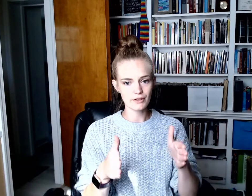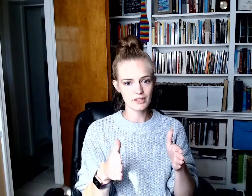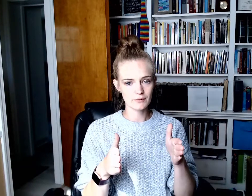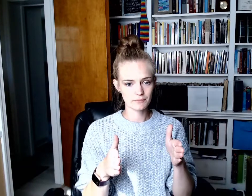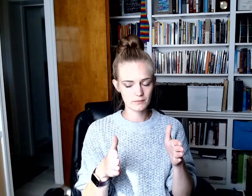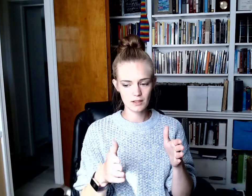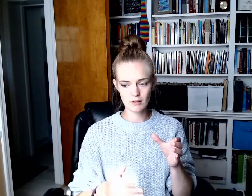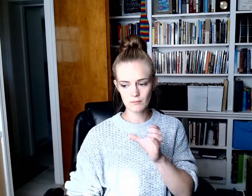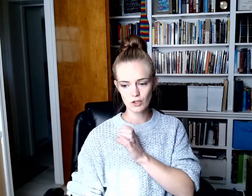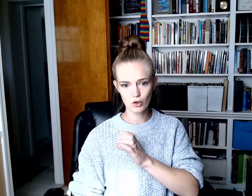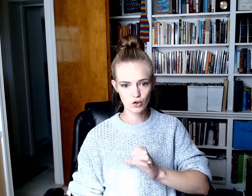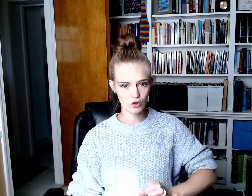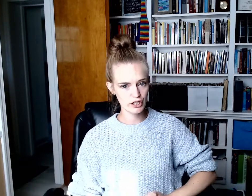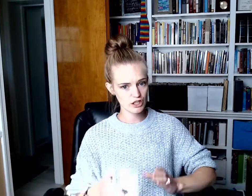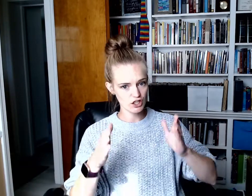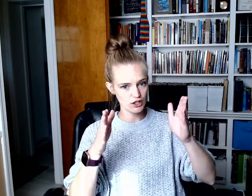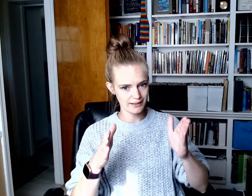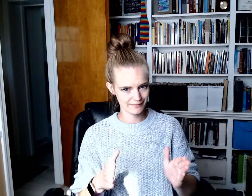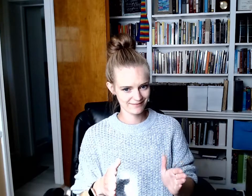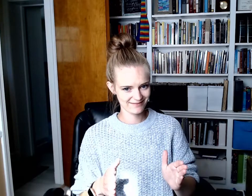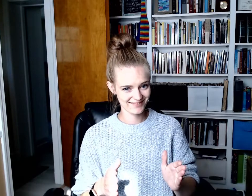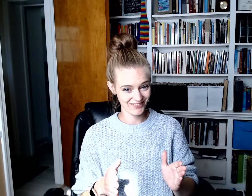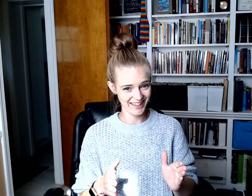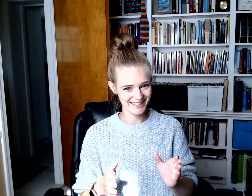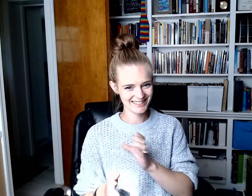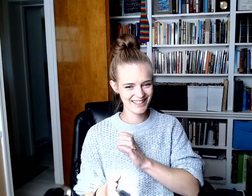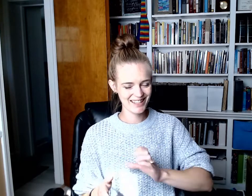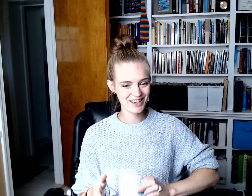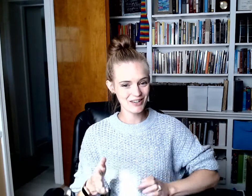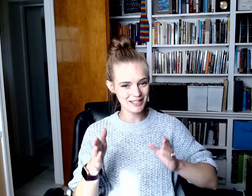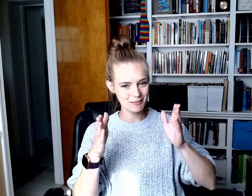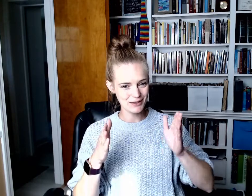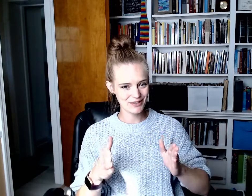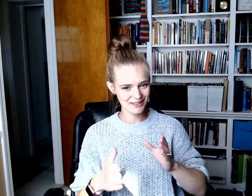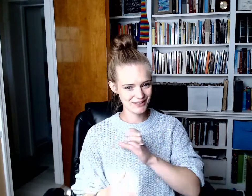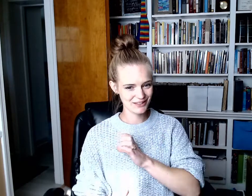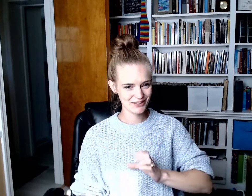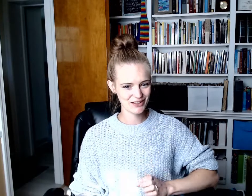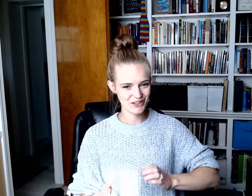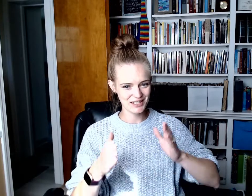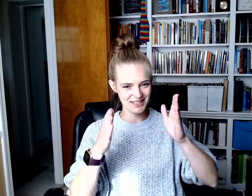Person. So Christian, right? Christ, person. Christian.